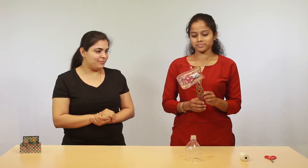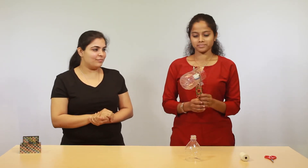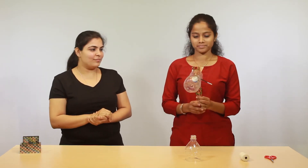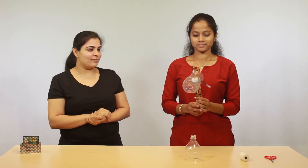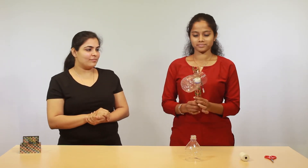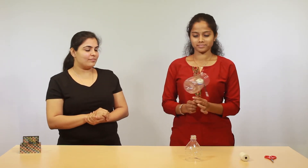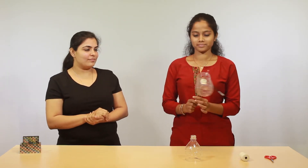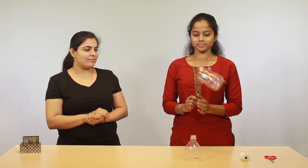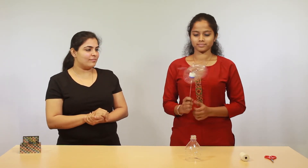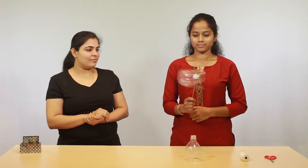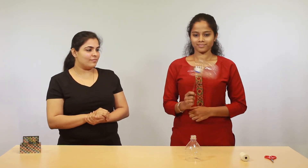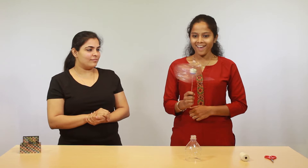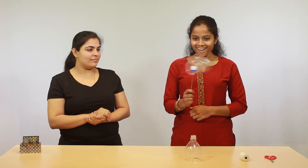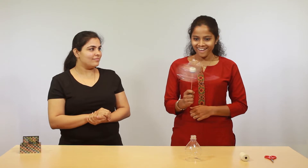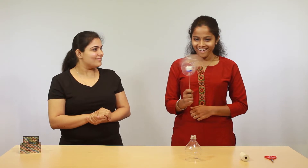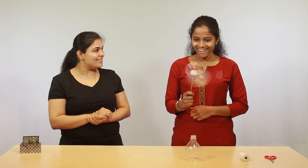wow look at that